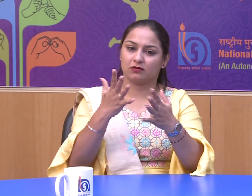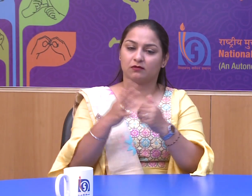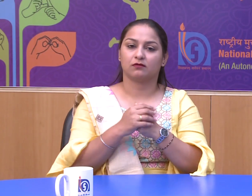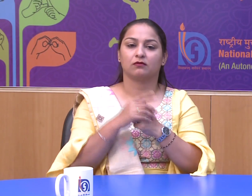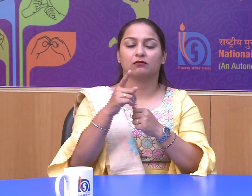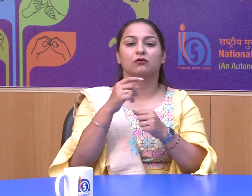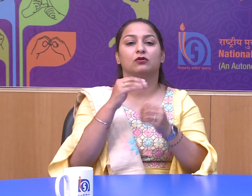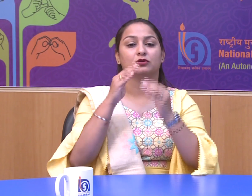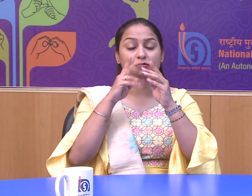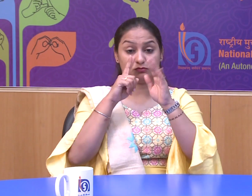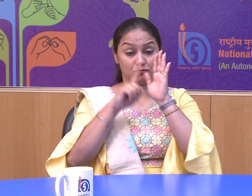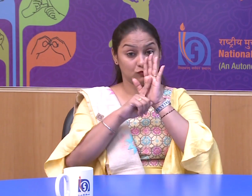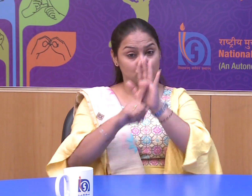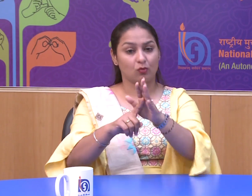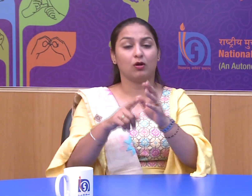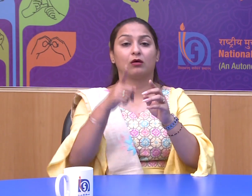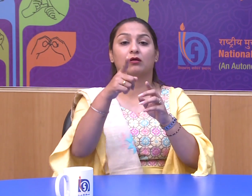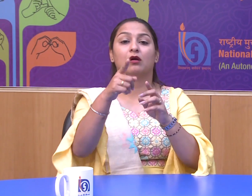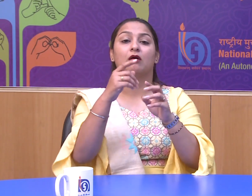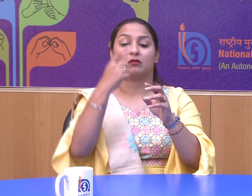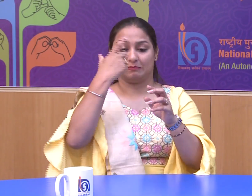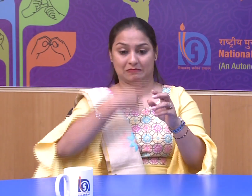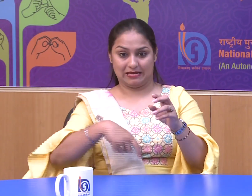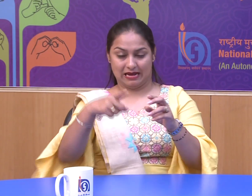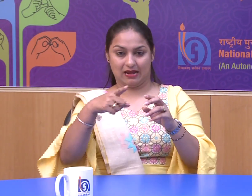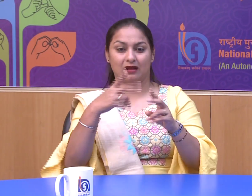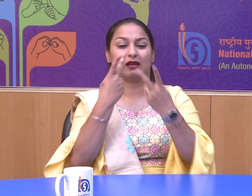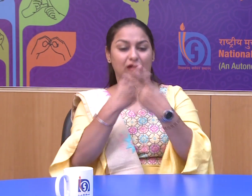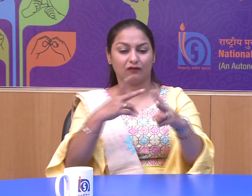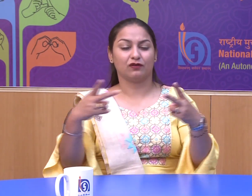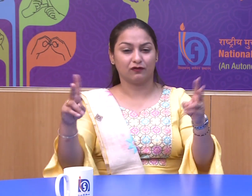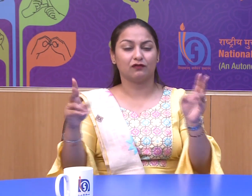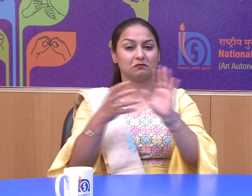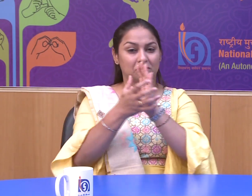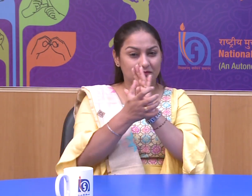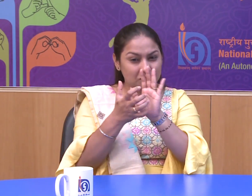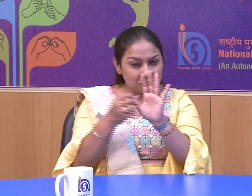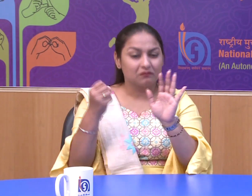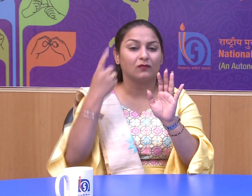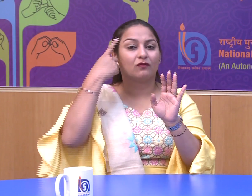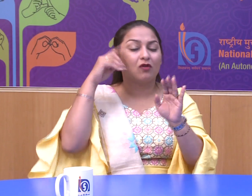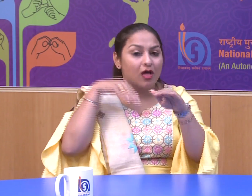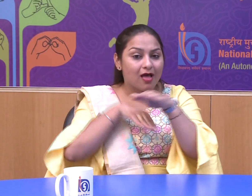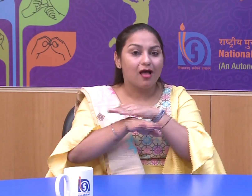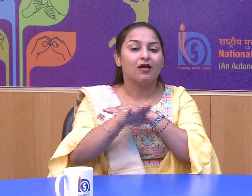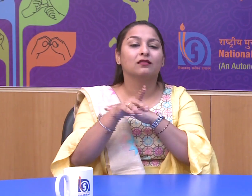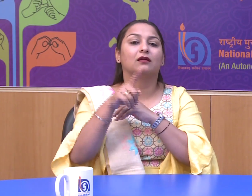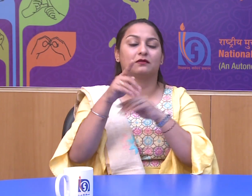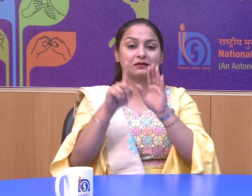from showing their talent in various other fields. They displayed their